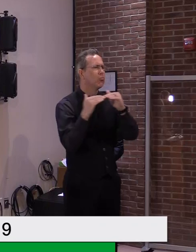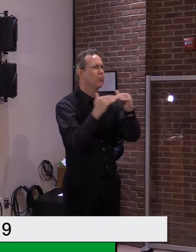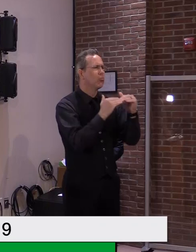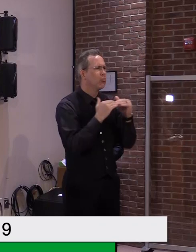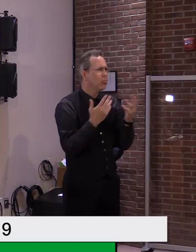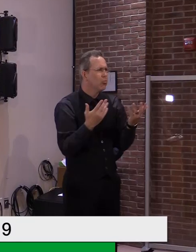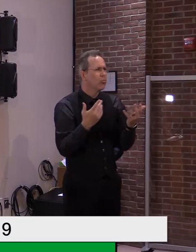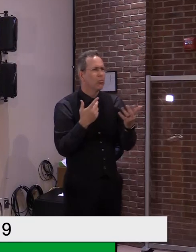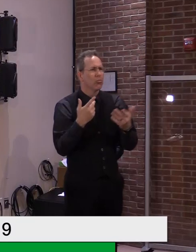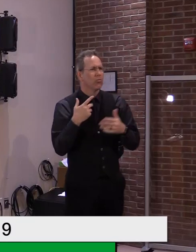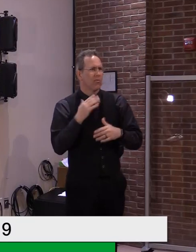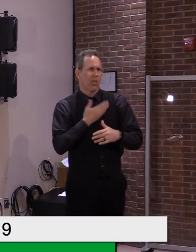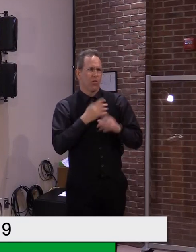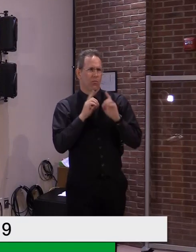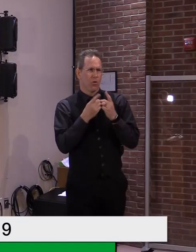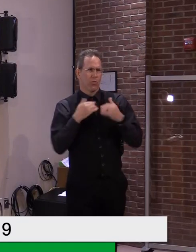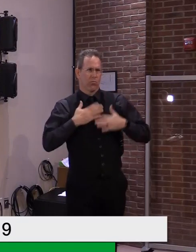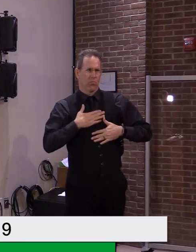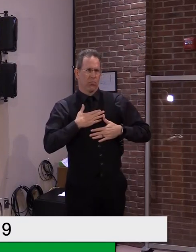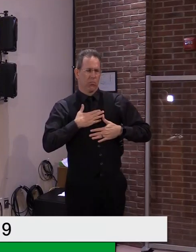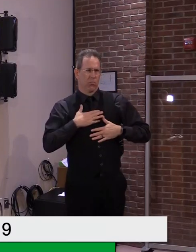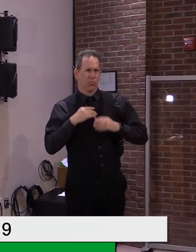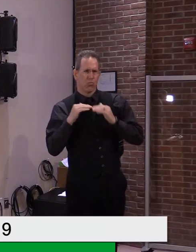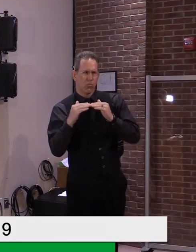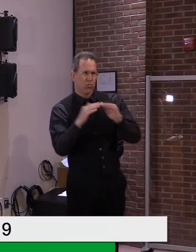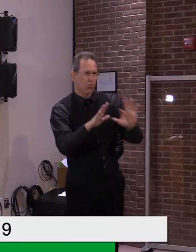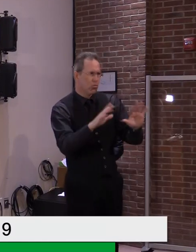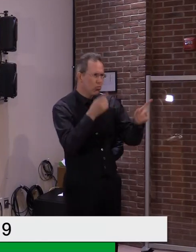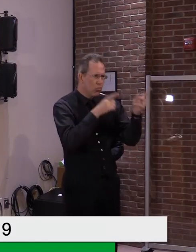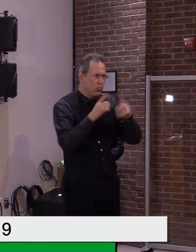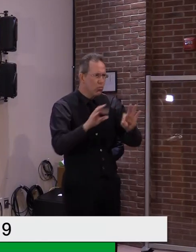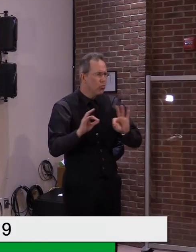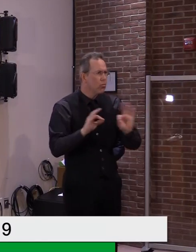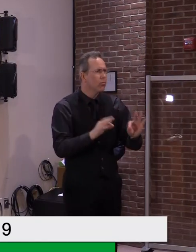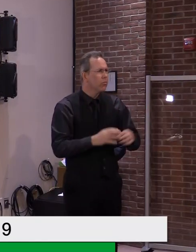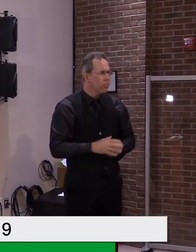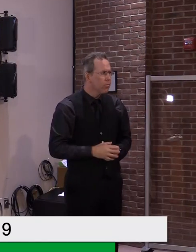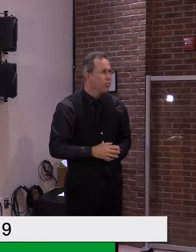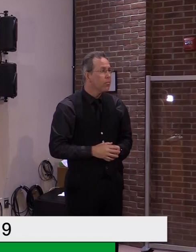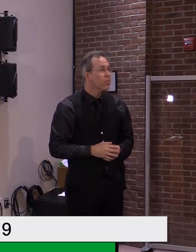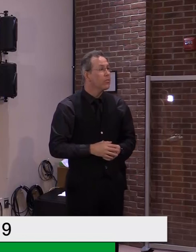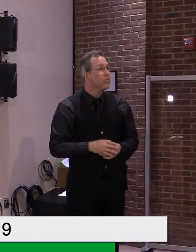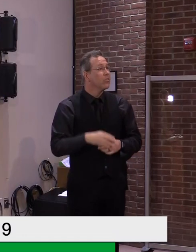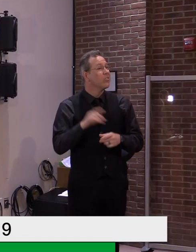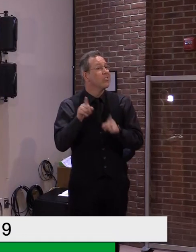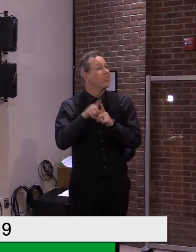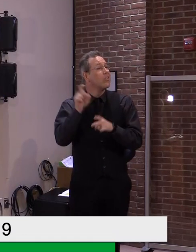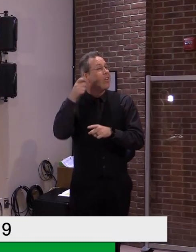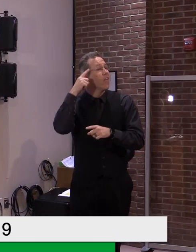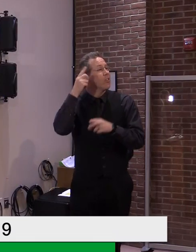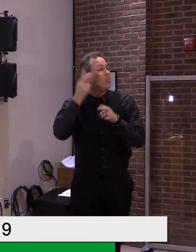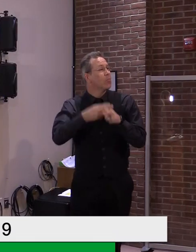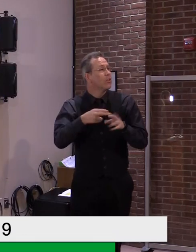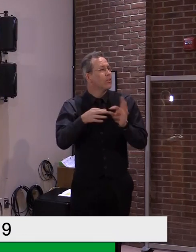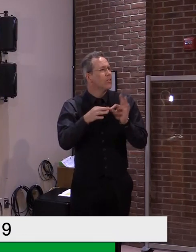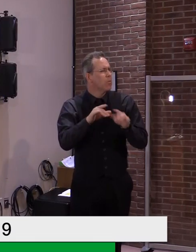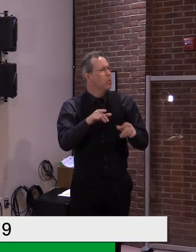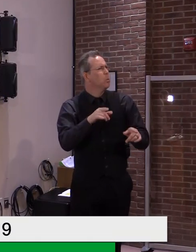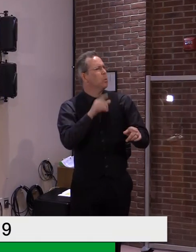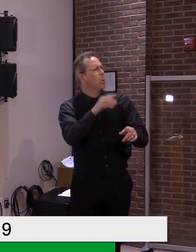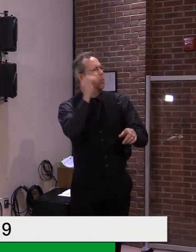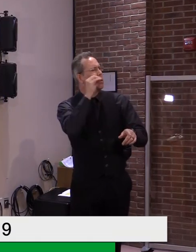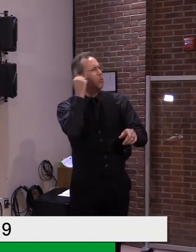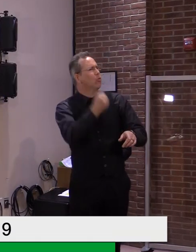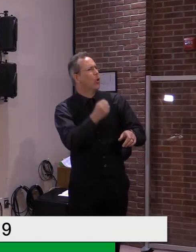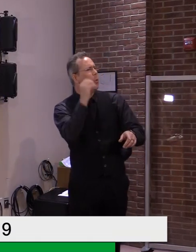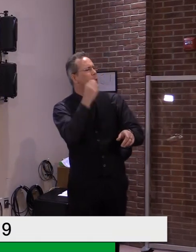As the governor implied, there was a lot of opinion in the question, and I'm sure all of our sources are very